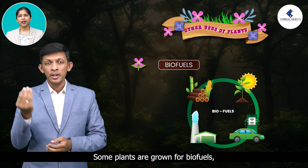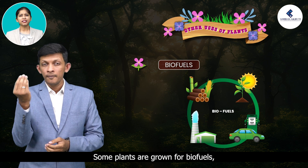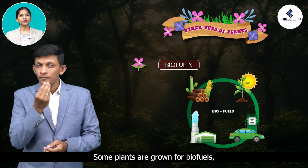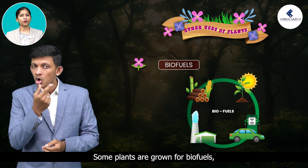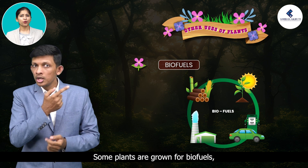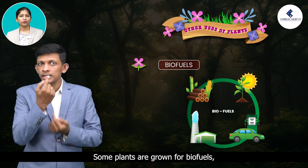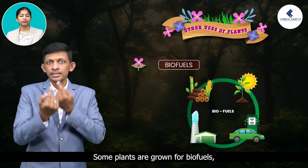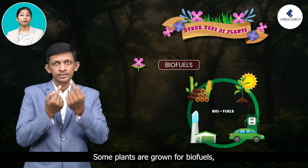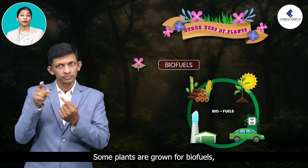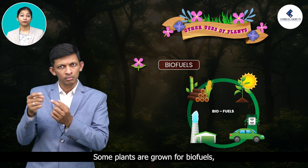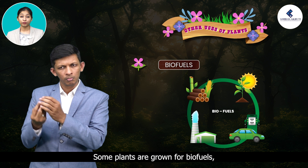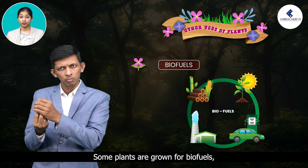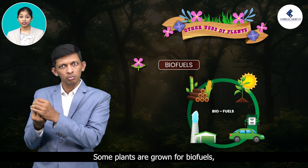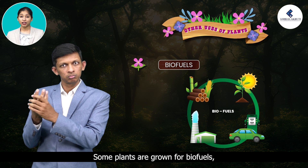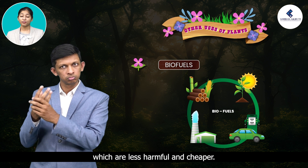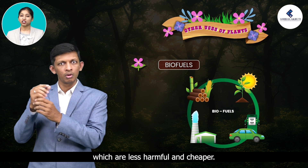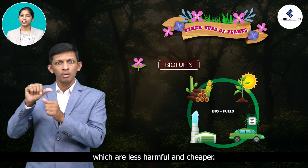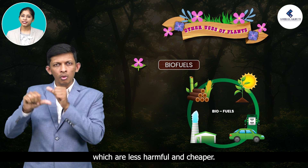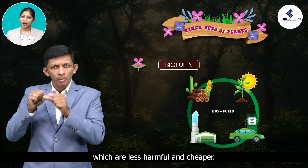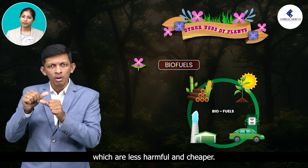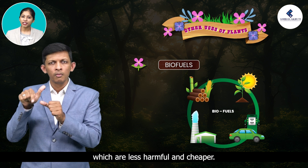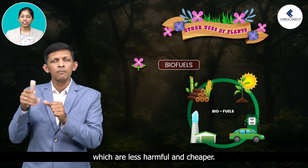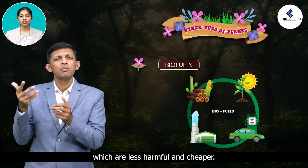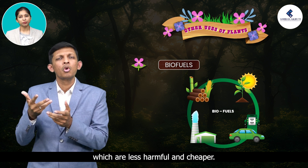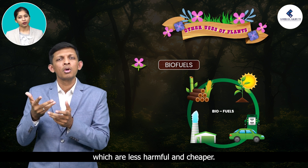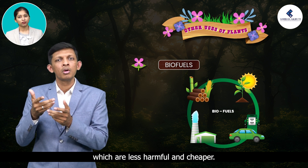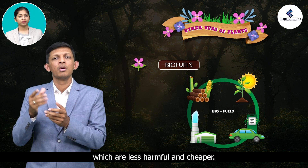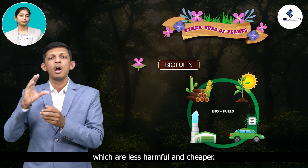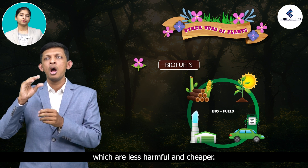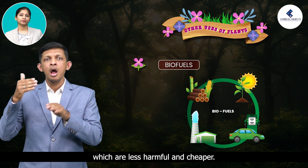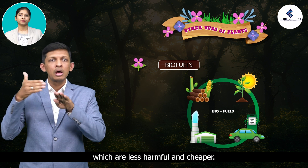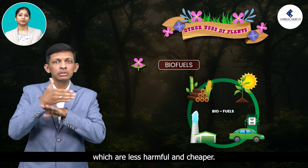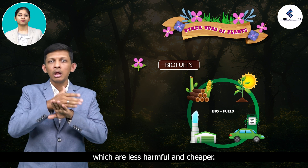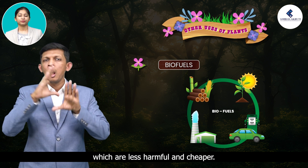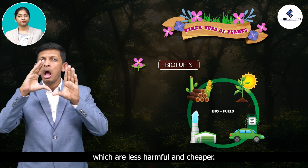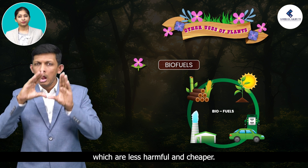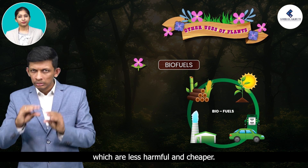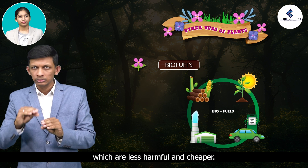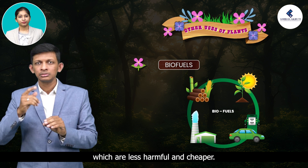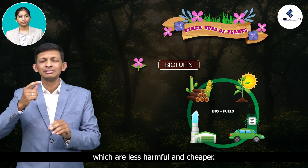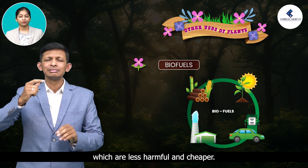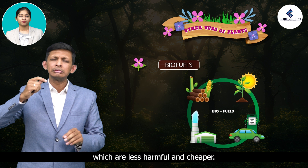Some plants are grown for biofuels, which are less harmful and cheaper.